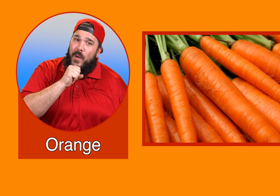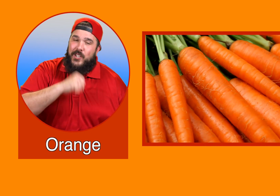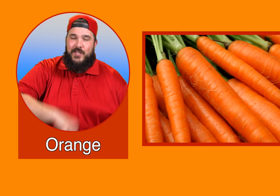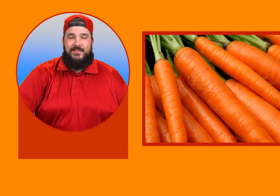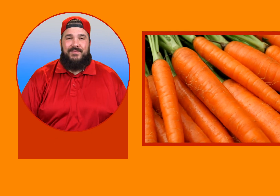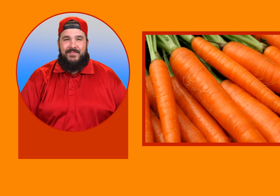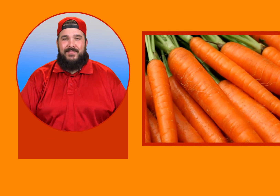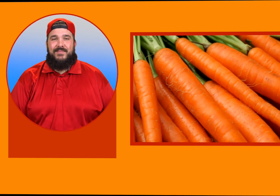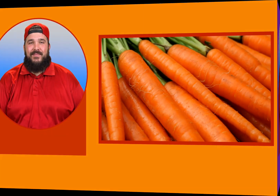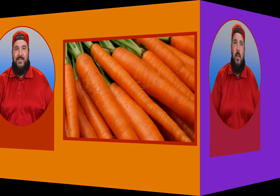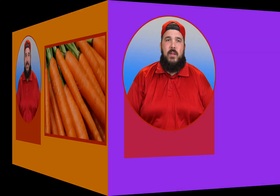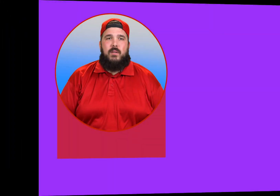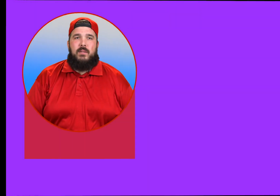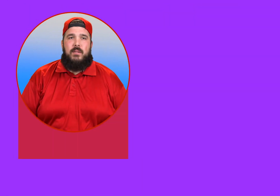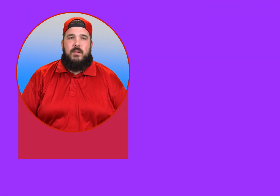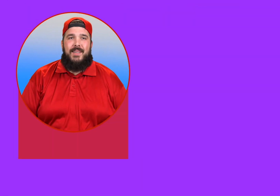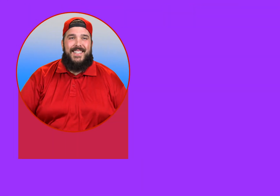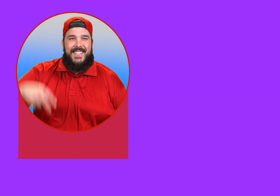Orange.